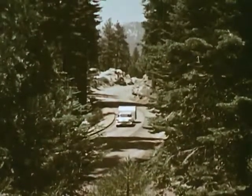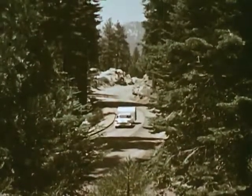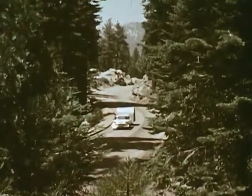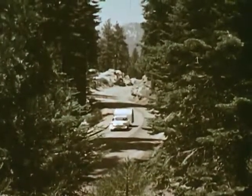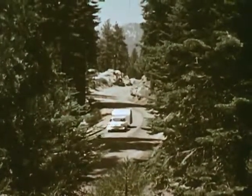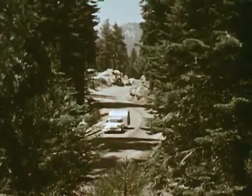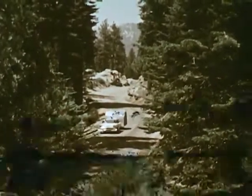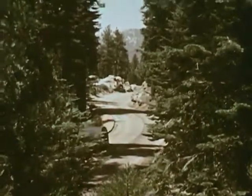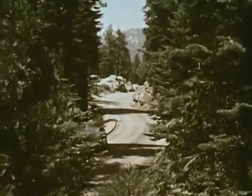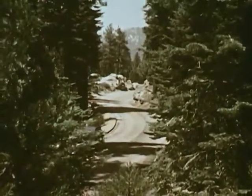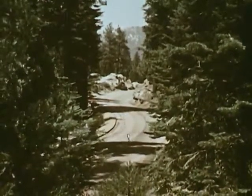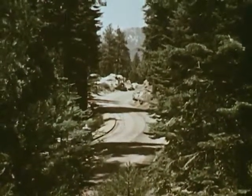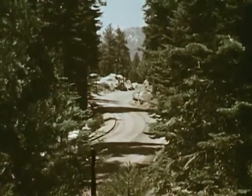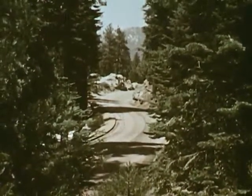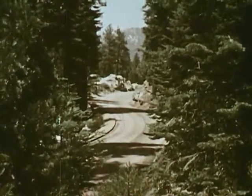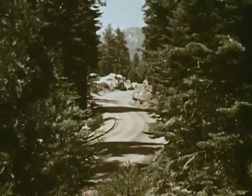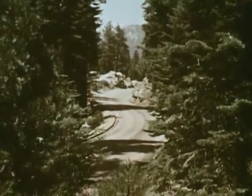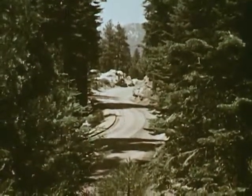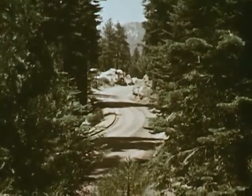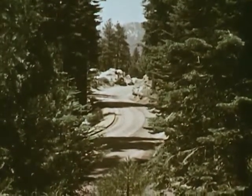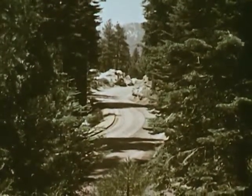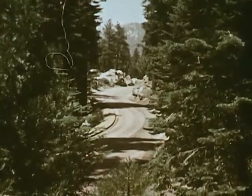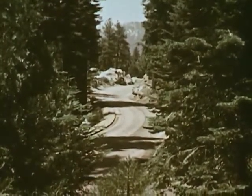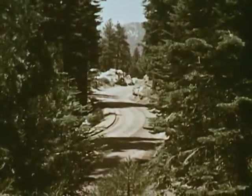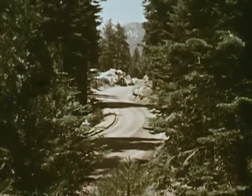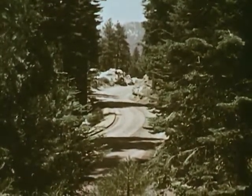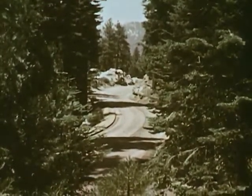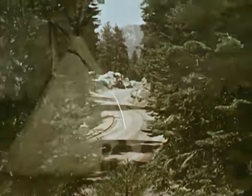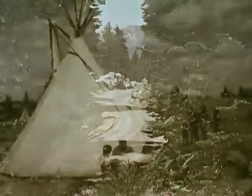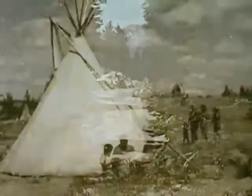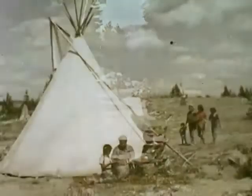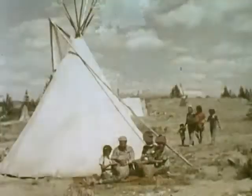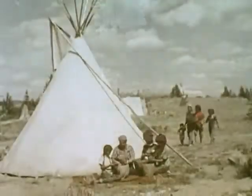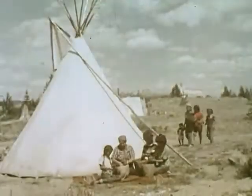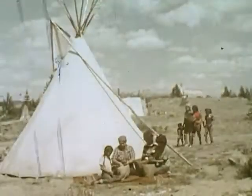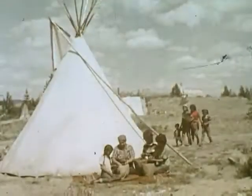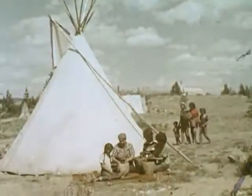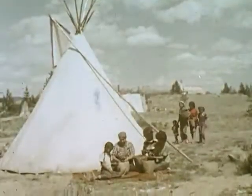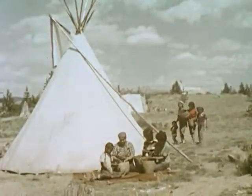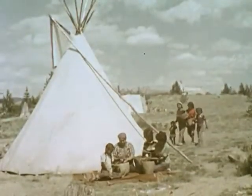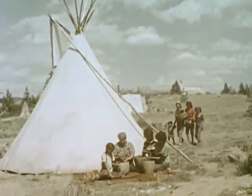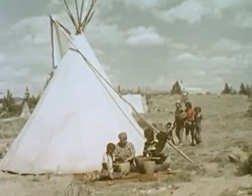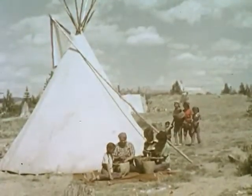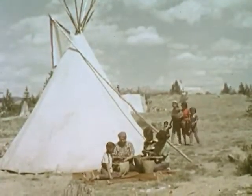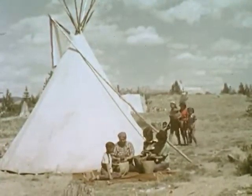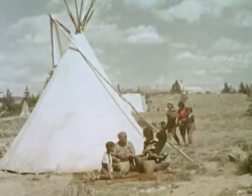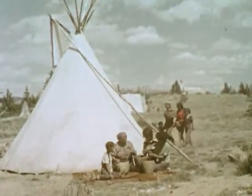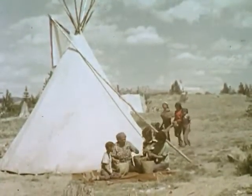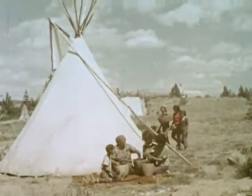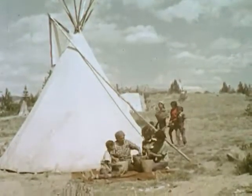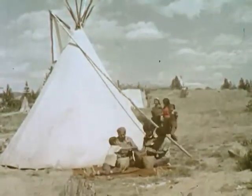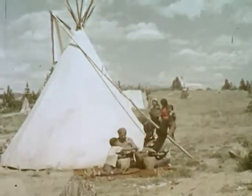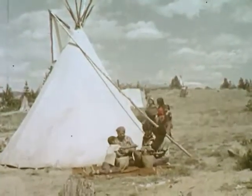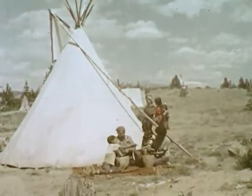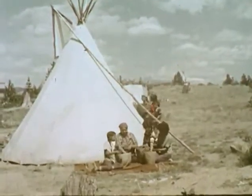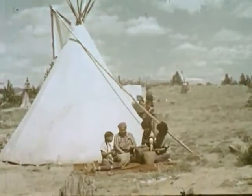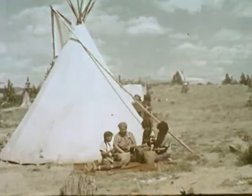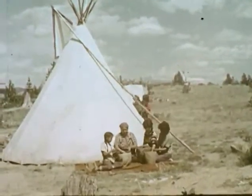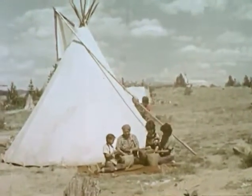a part of that America caught in our national parks and forests. On Indian reservations located in some of these parks,